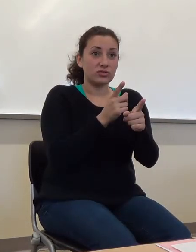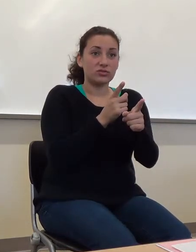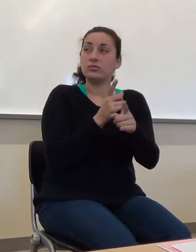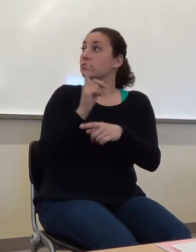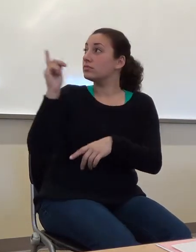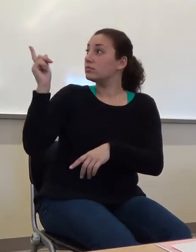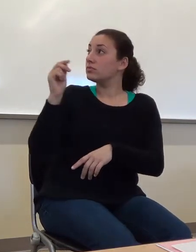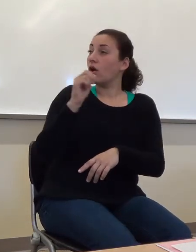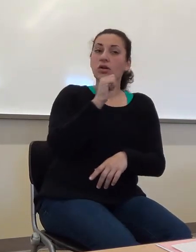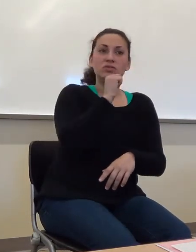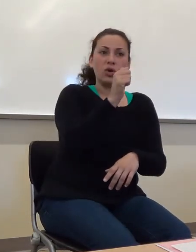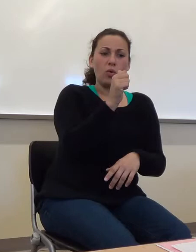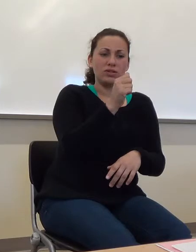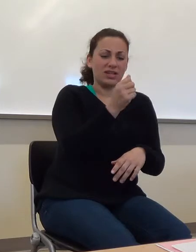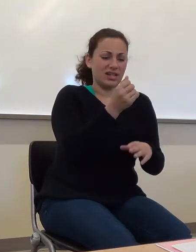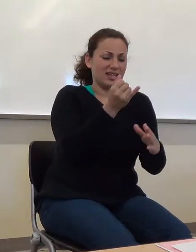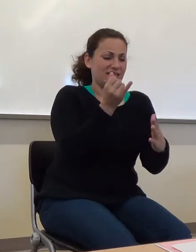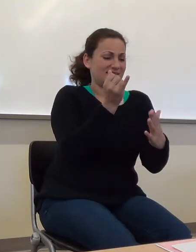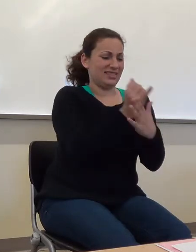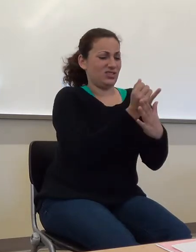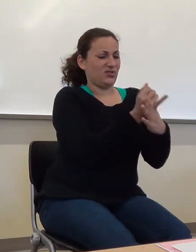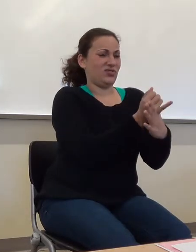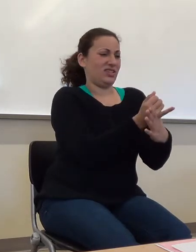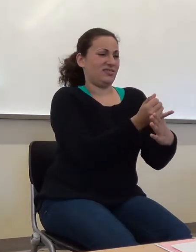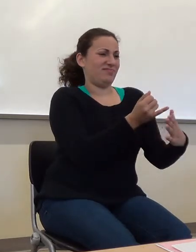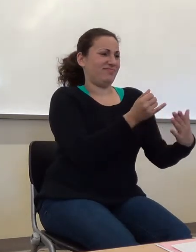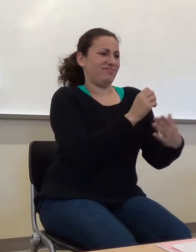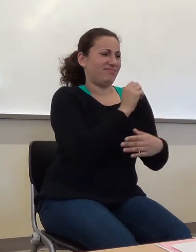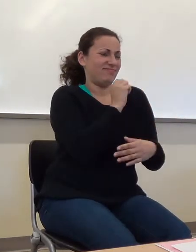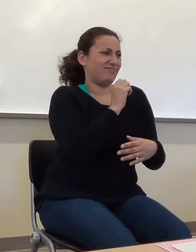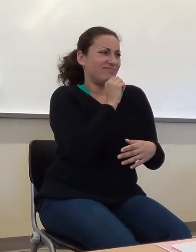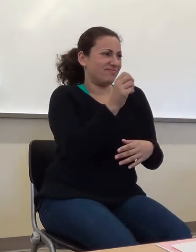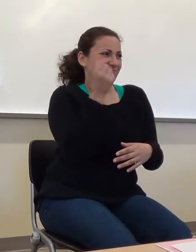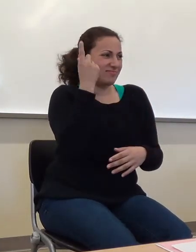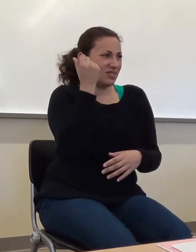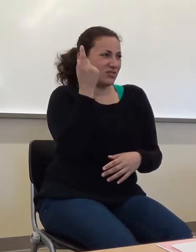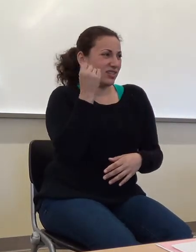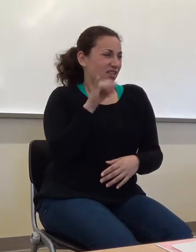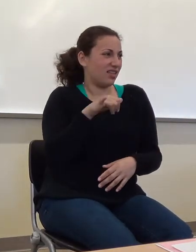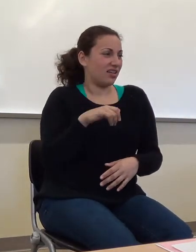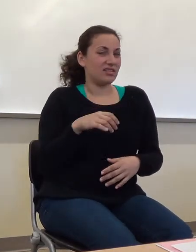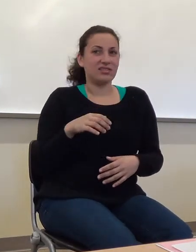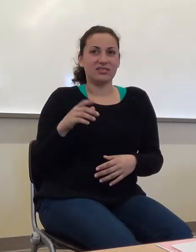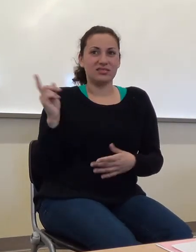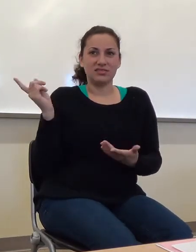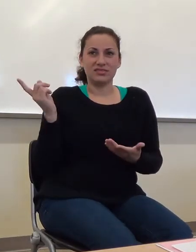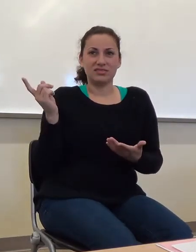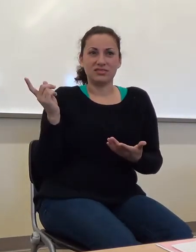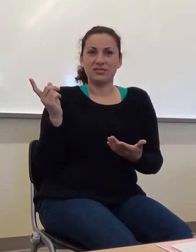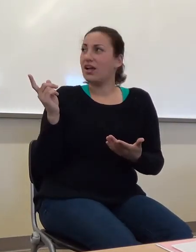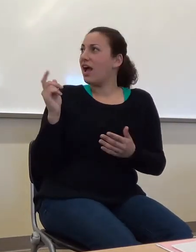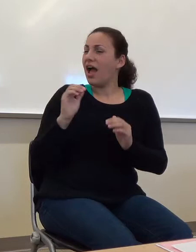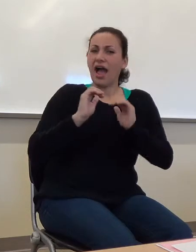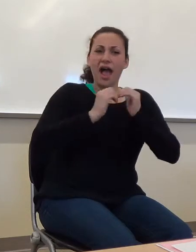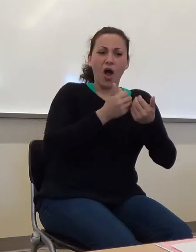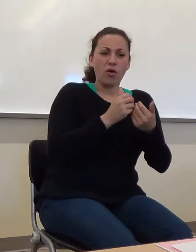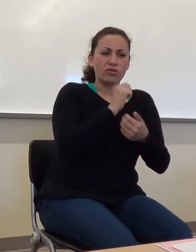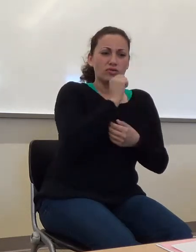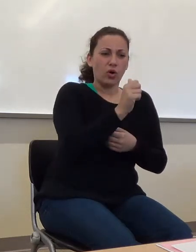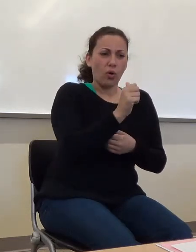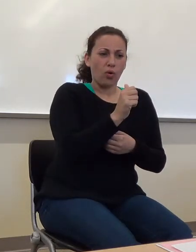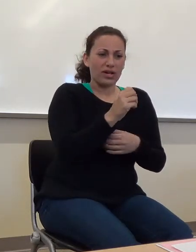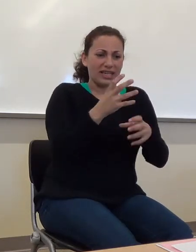intervene, doesn't make any sense. You see what I'm saying? And the same thing here. How can you don't get the